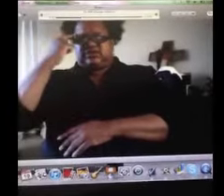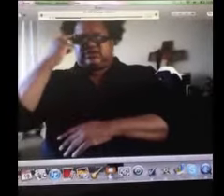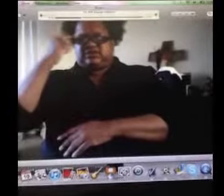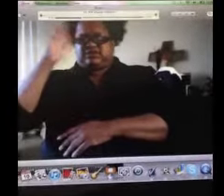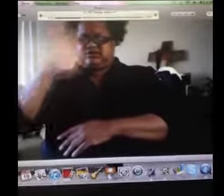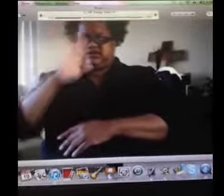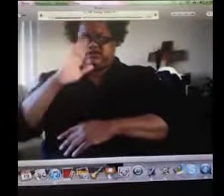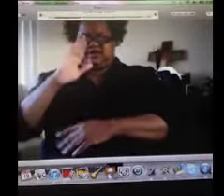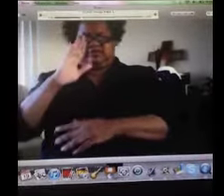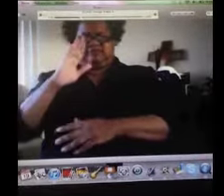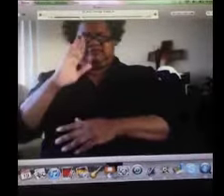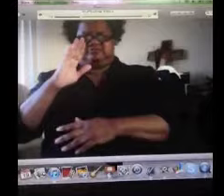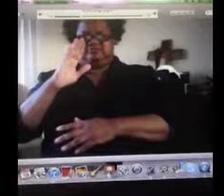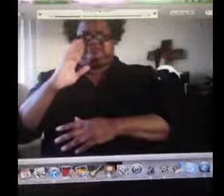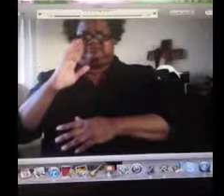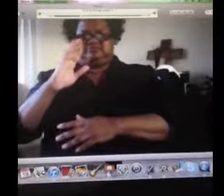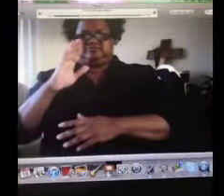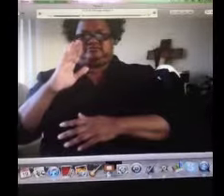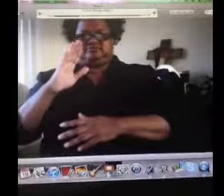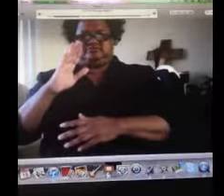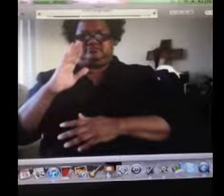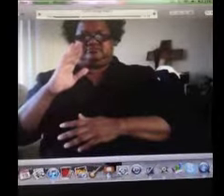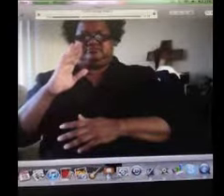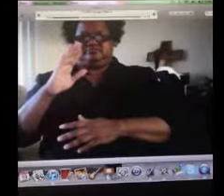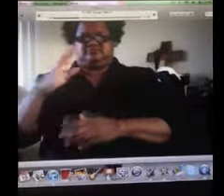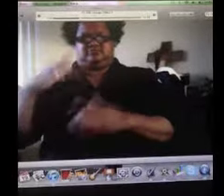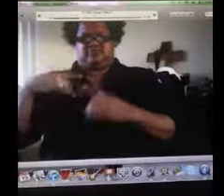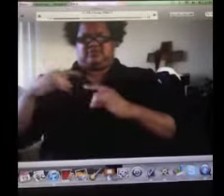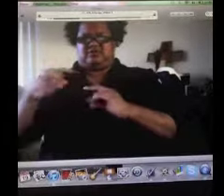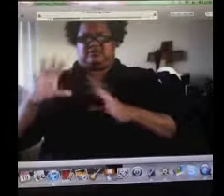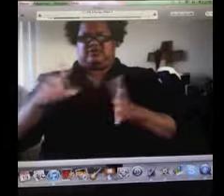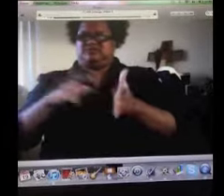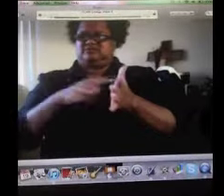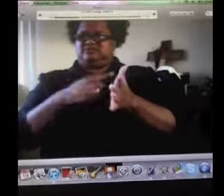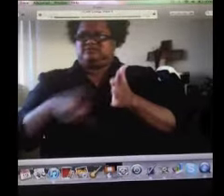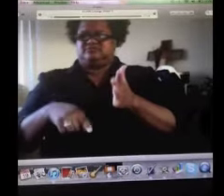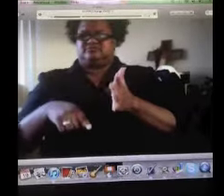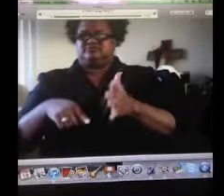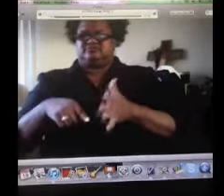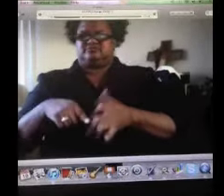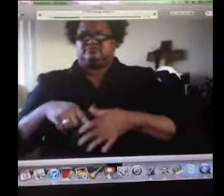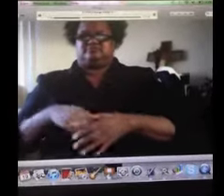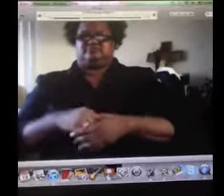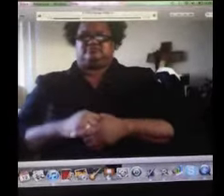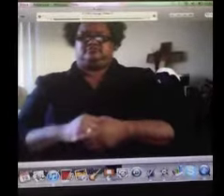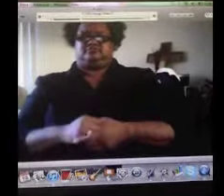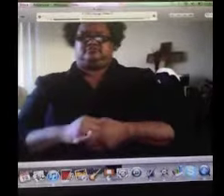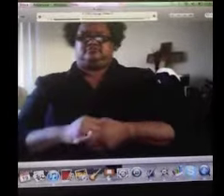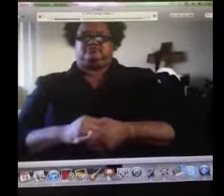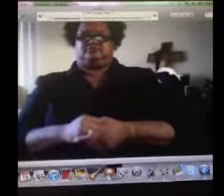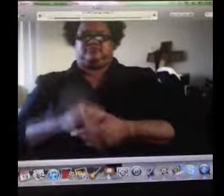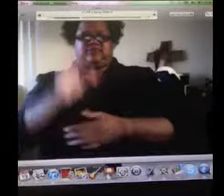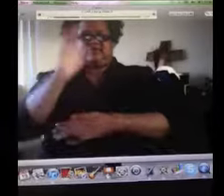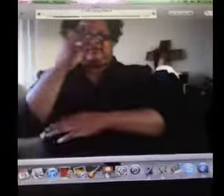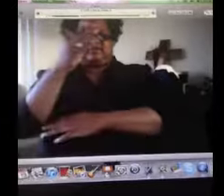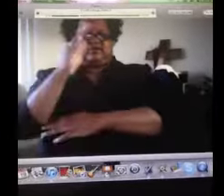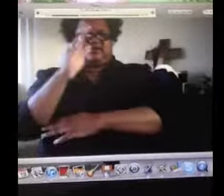Things to get the children to think about a real life situation, so it's not all so far away, like